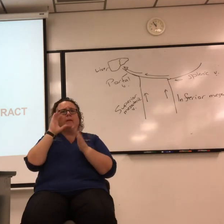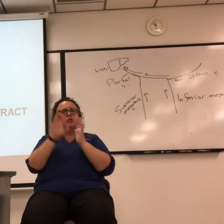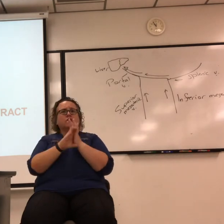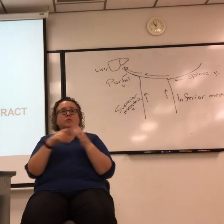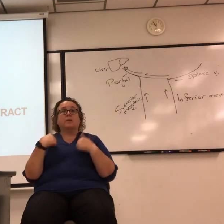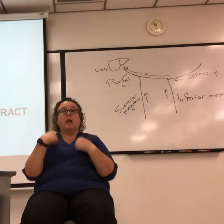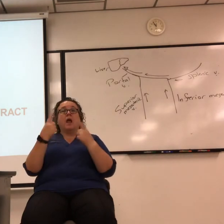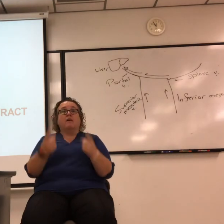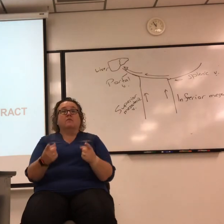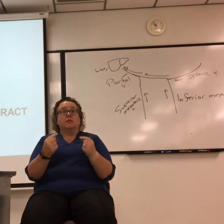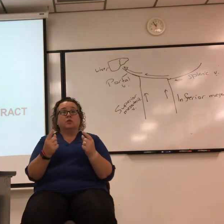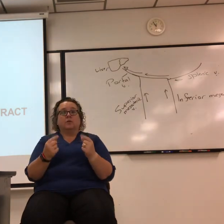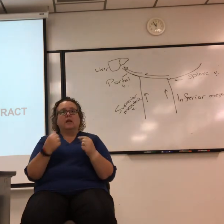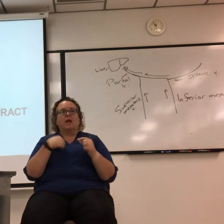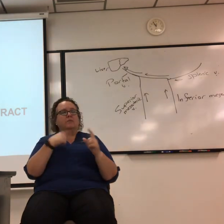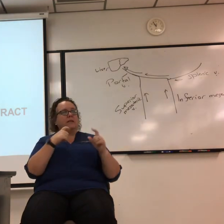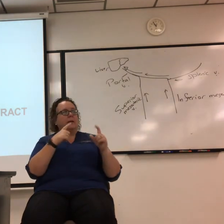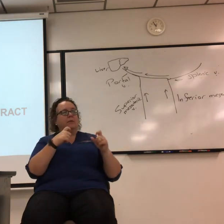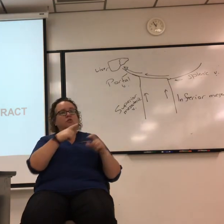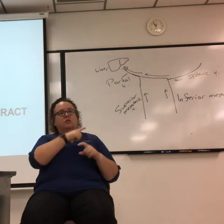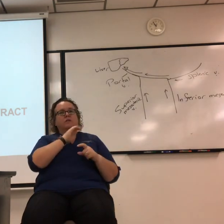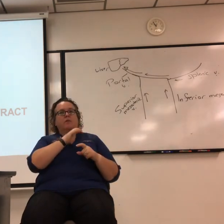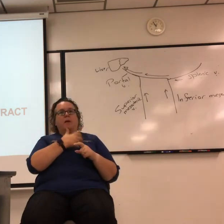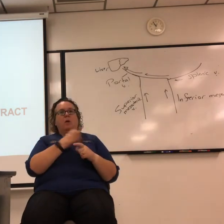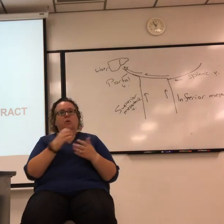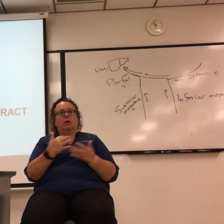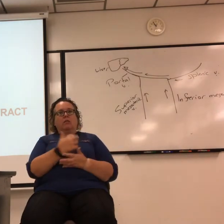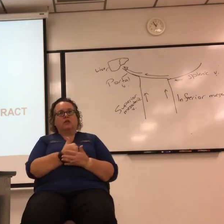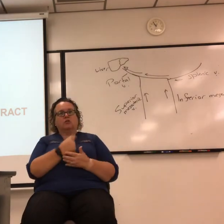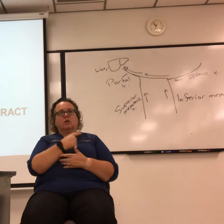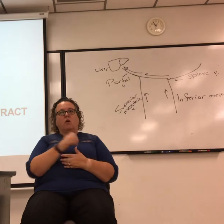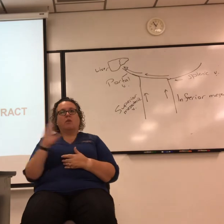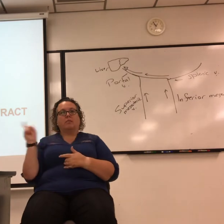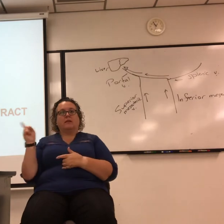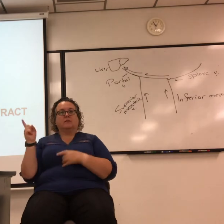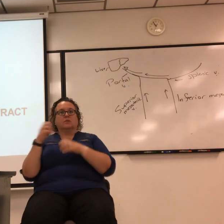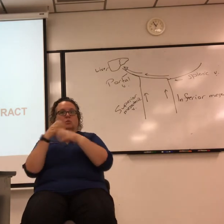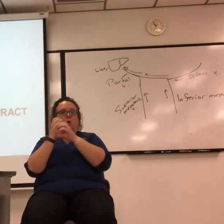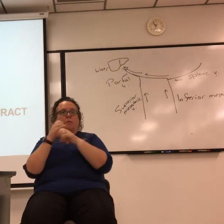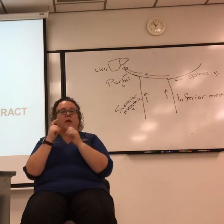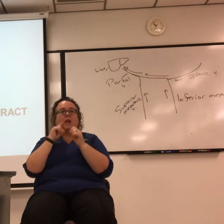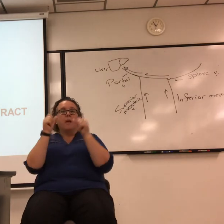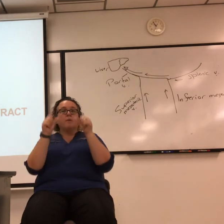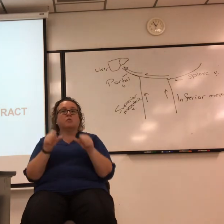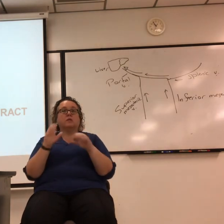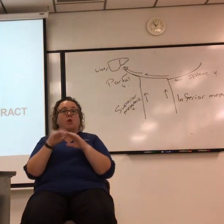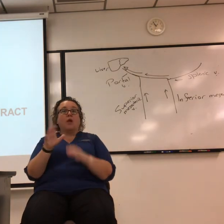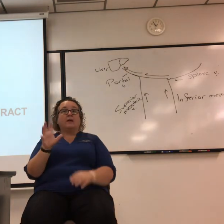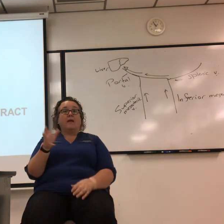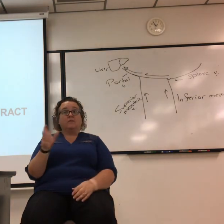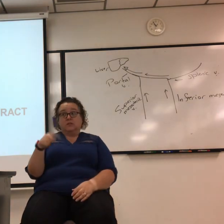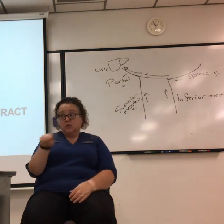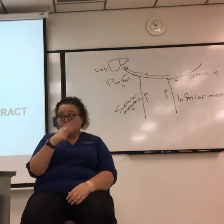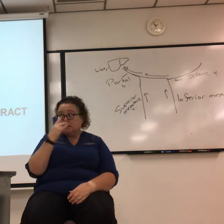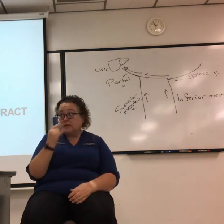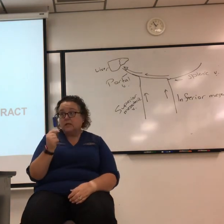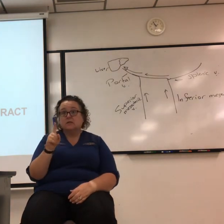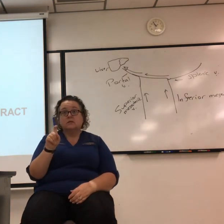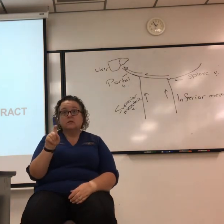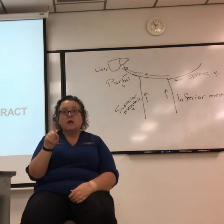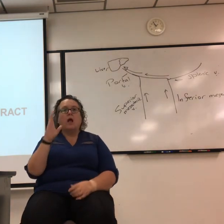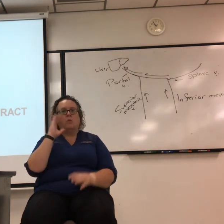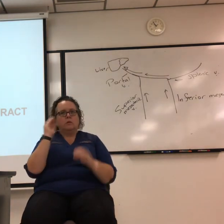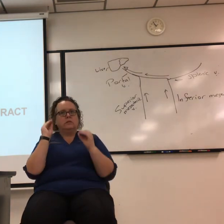taking pictures of from our collection on this scope, and I posted those on Canvas, Digestion. And I'll